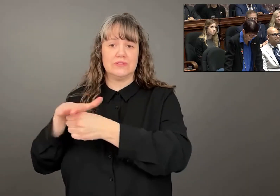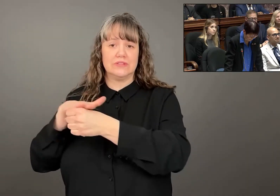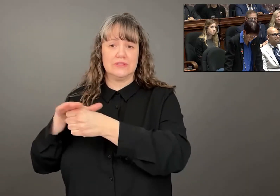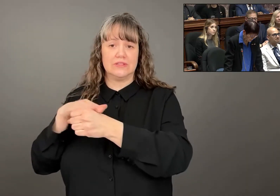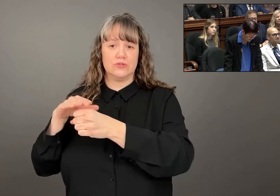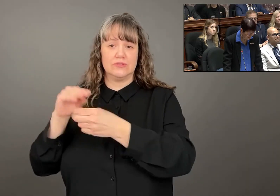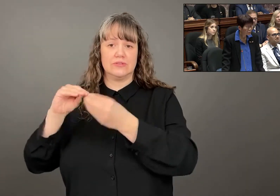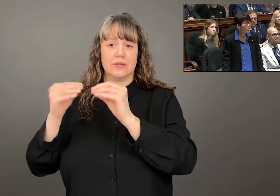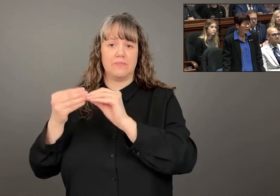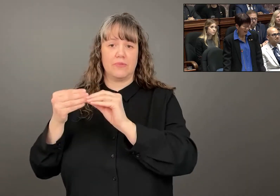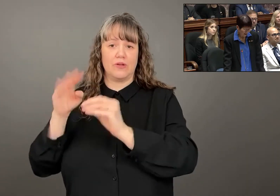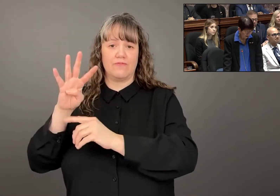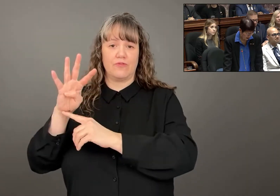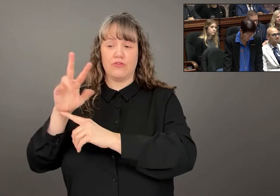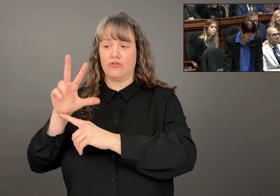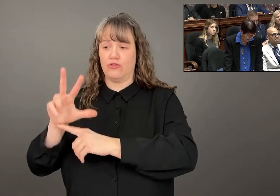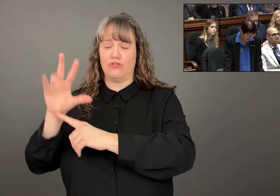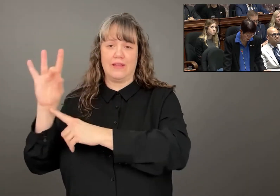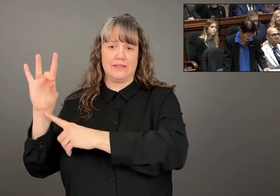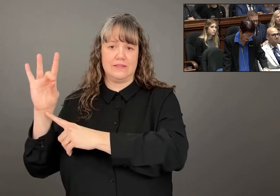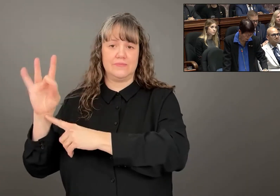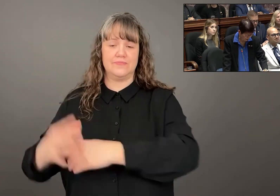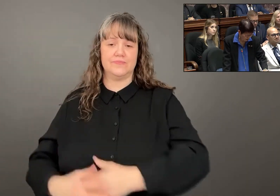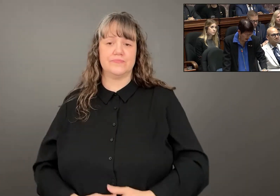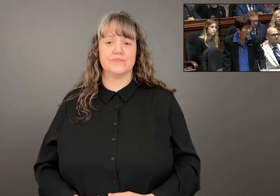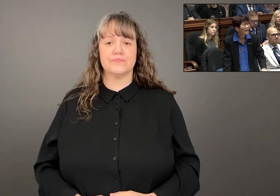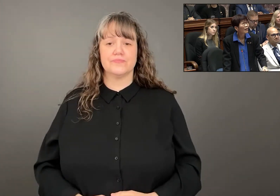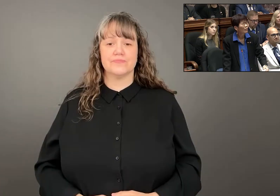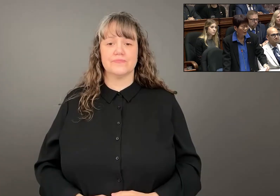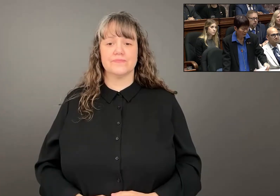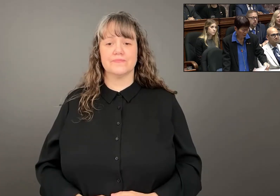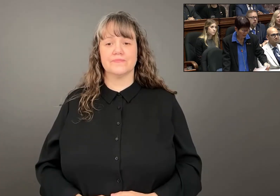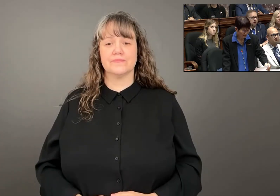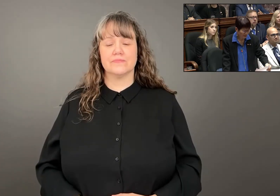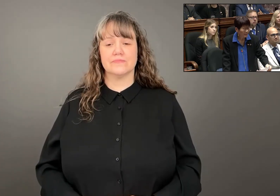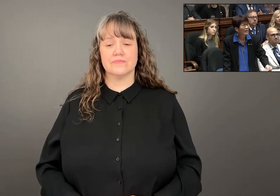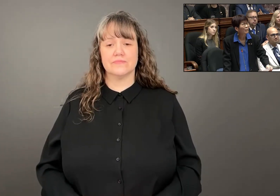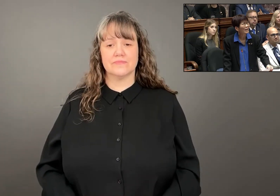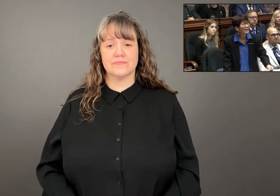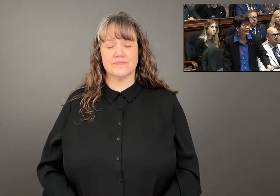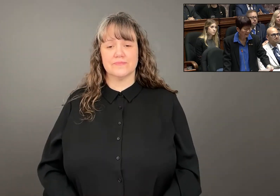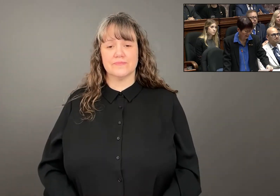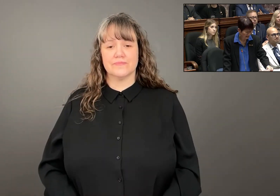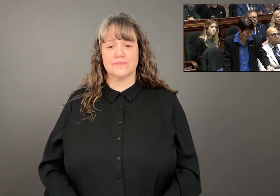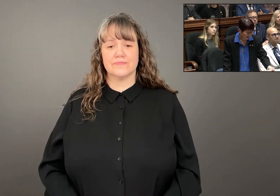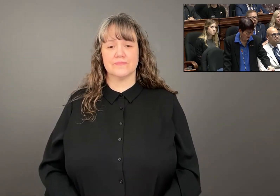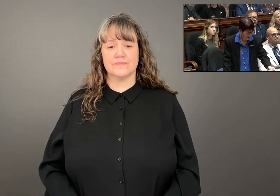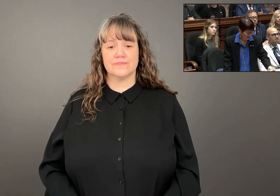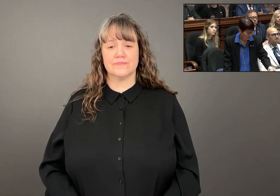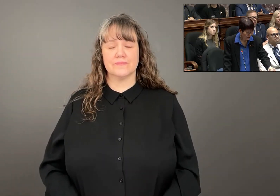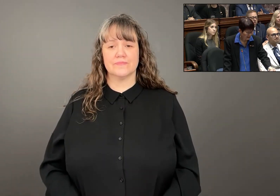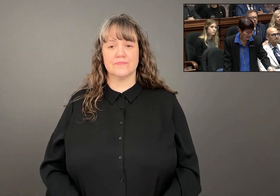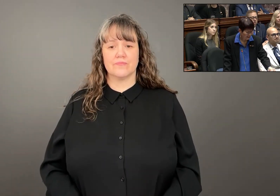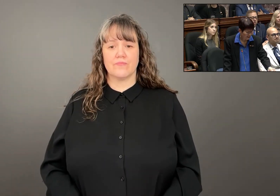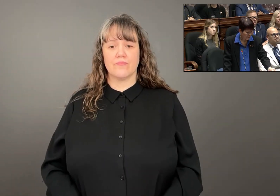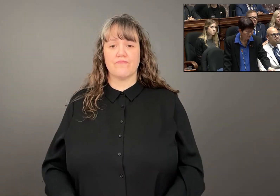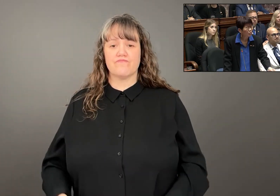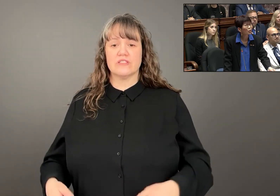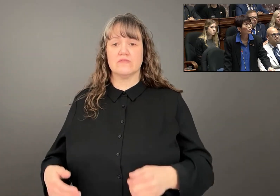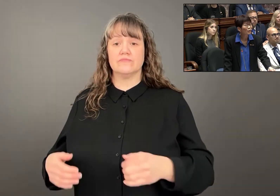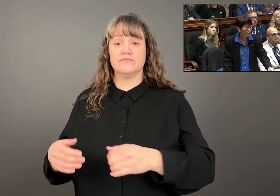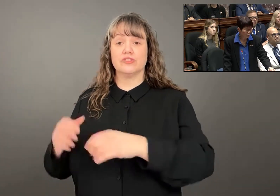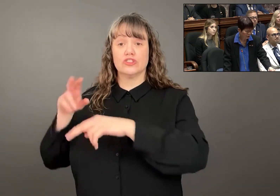today. The Chairperson Ken Hamaguchi, Vice Chairperson David Yan,